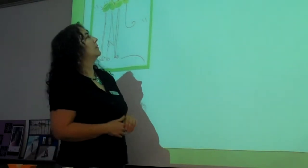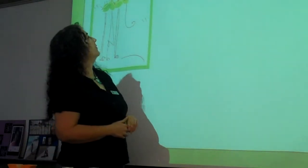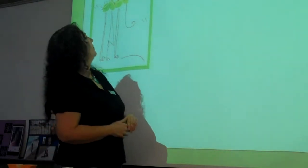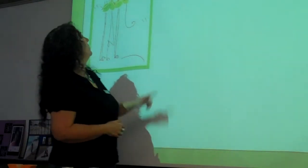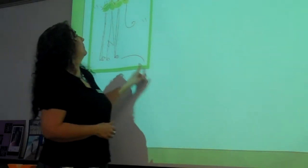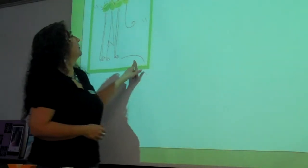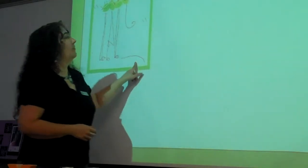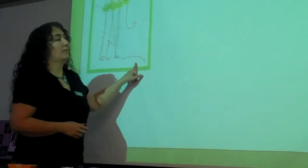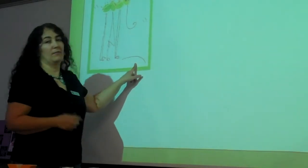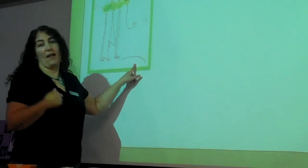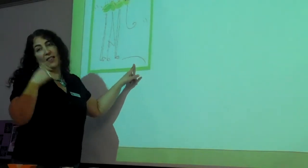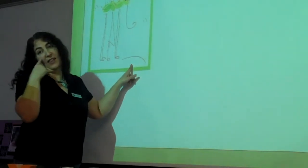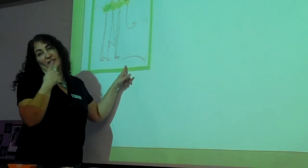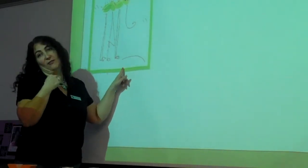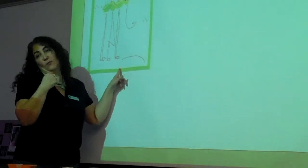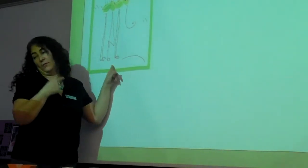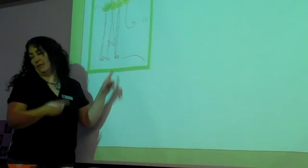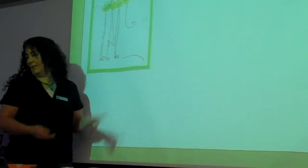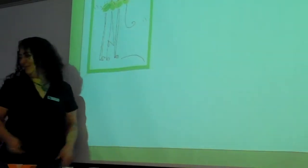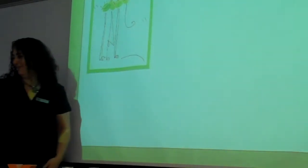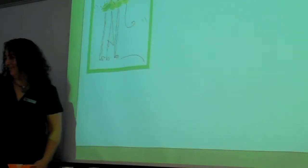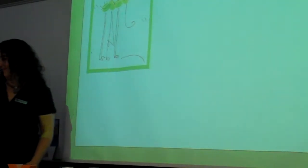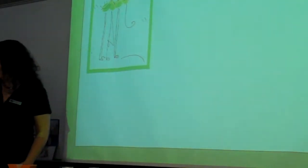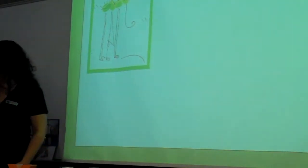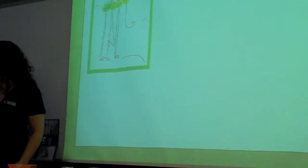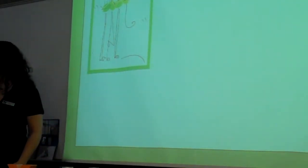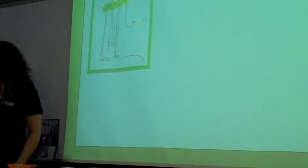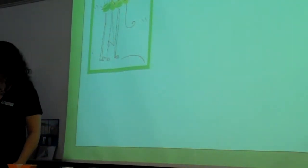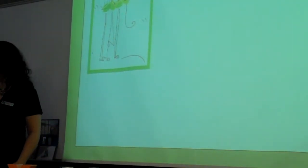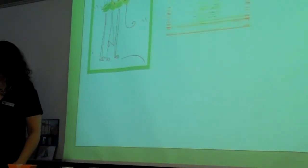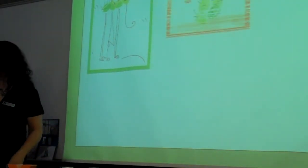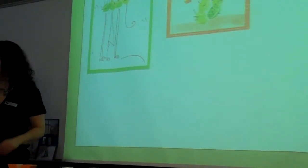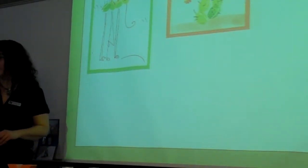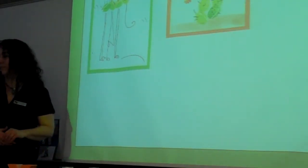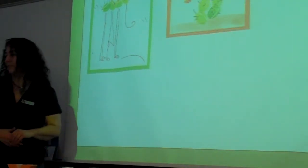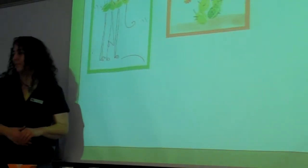Use that for a bug? I think it's cute.